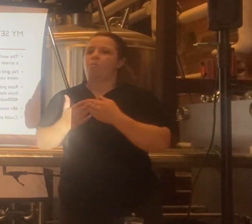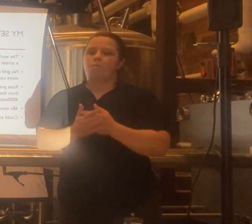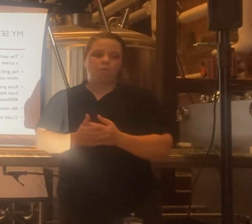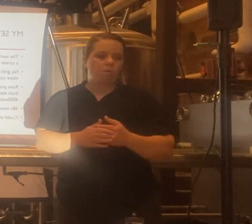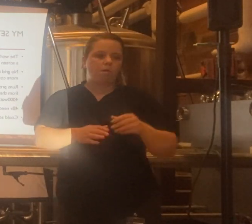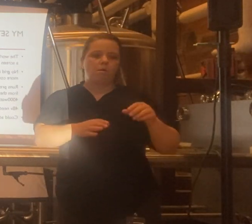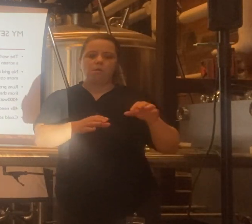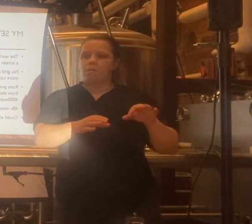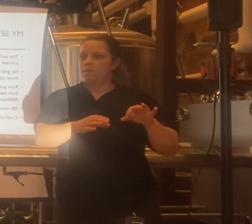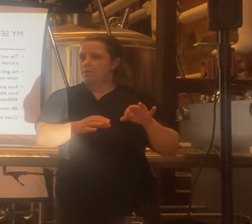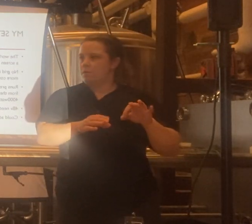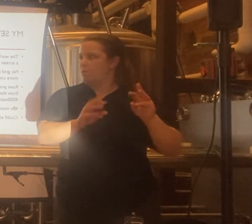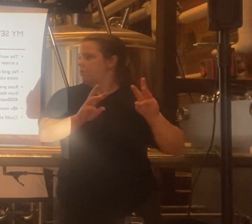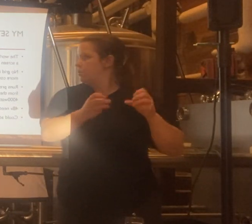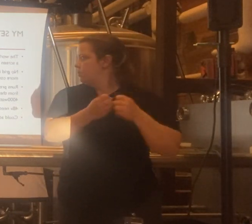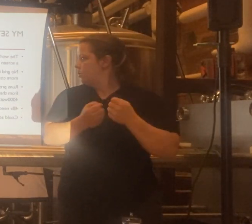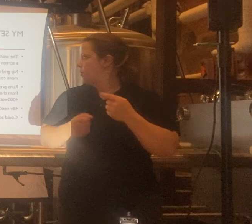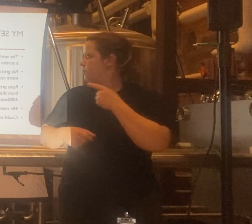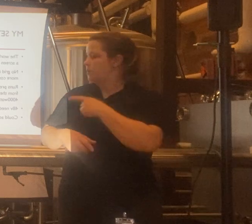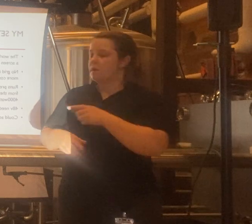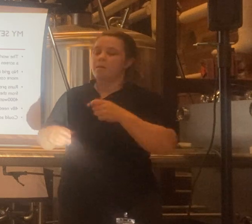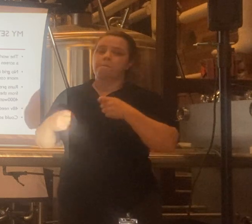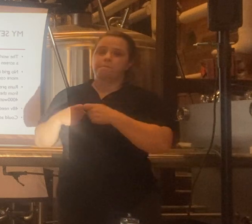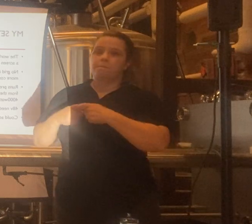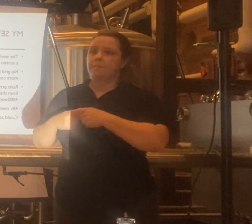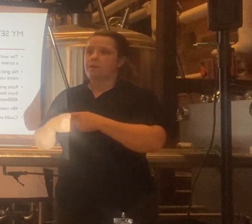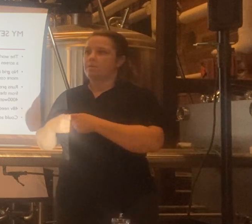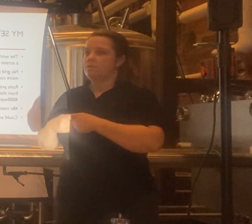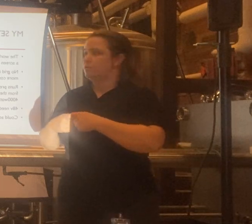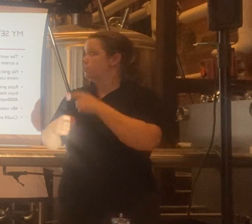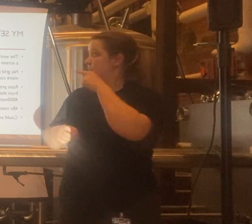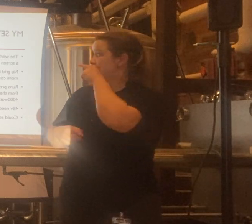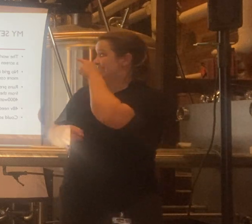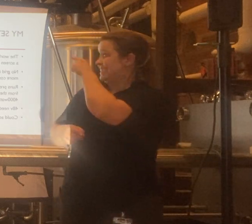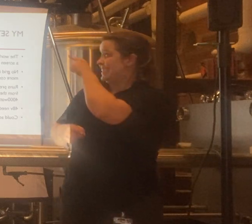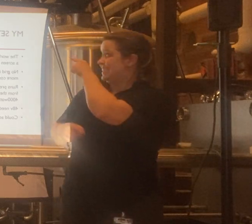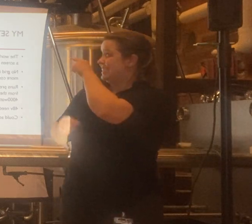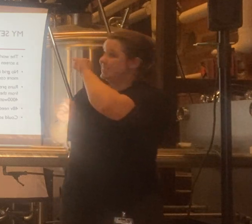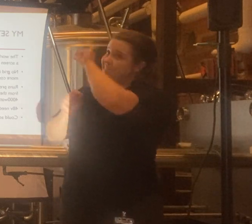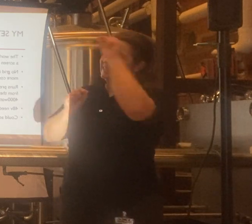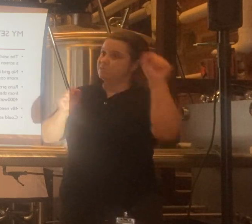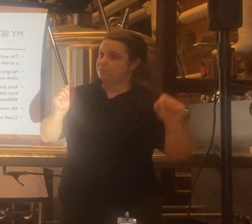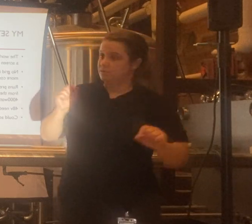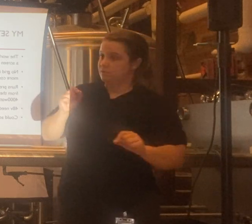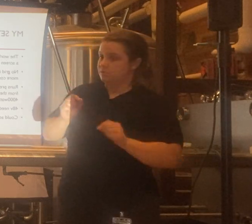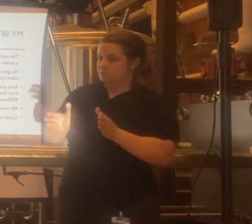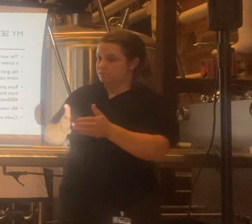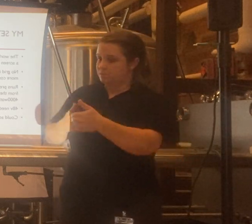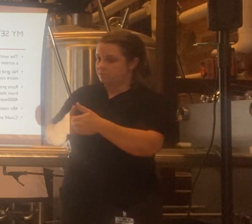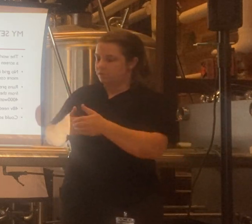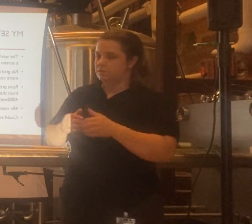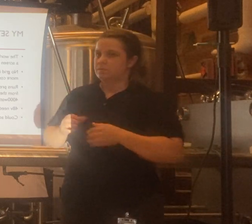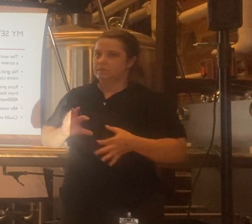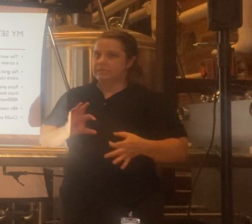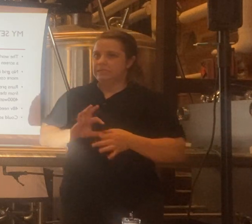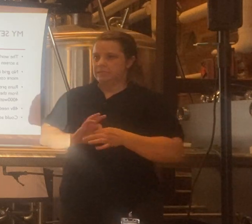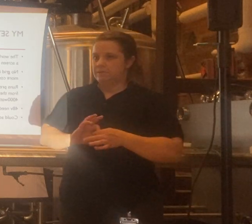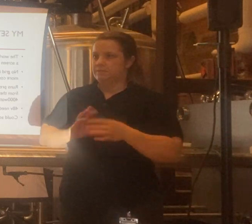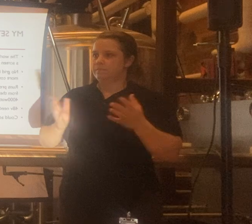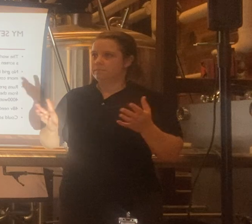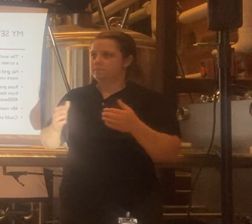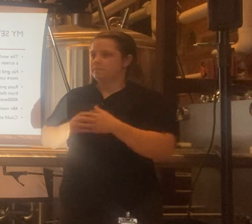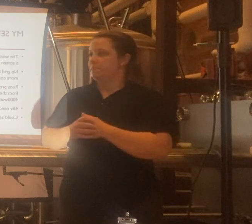back to the box. But these are all EG4s as well. You can get these at Signature Solar in Dallas. There's a plug. They should give me some money for